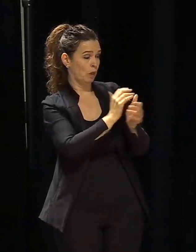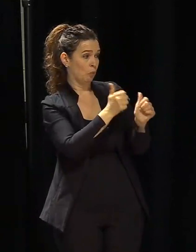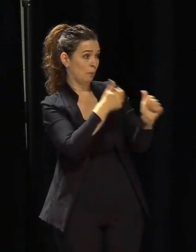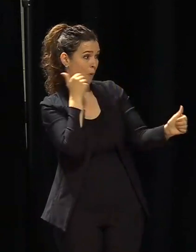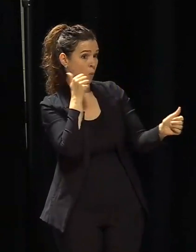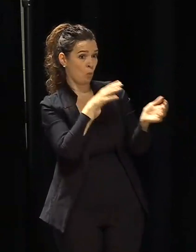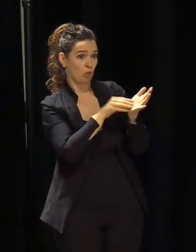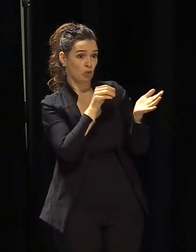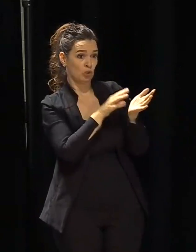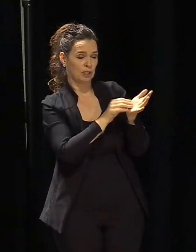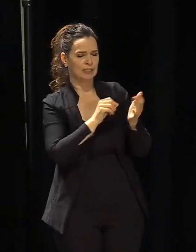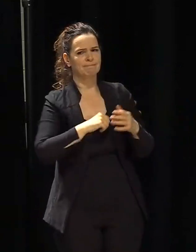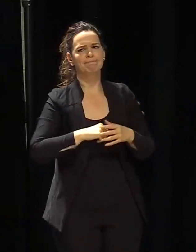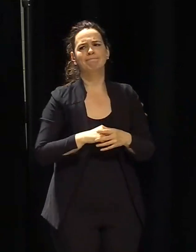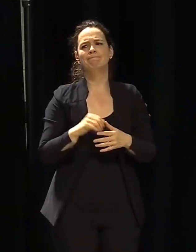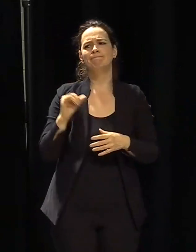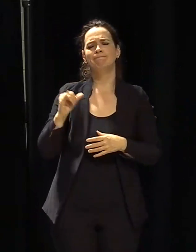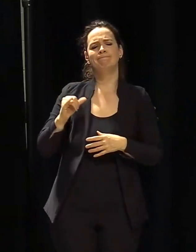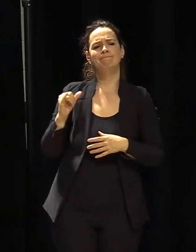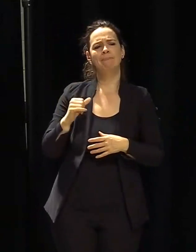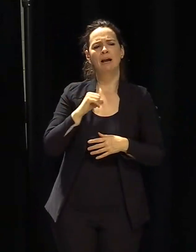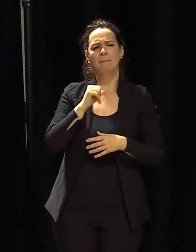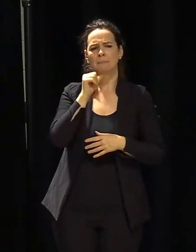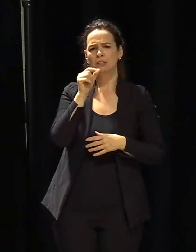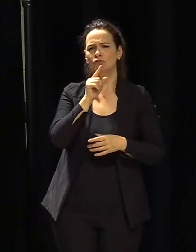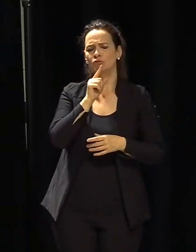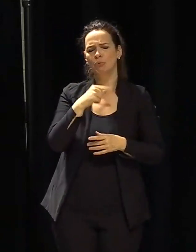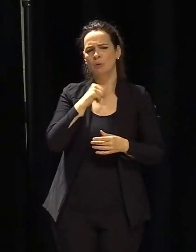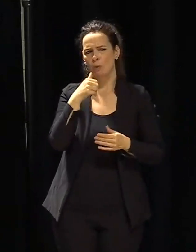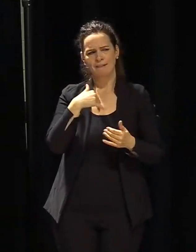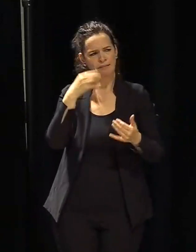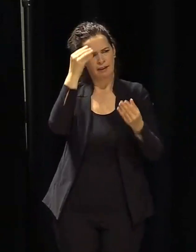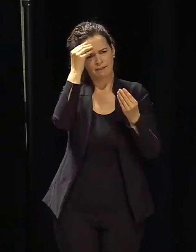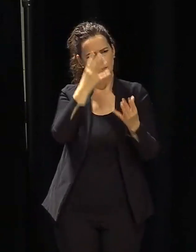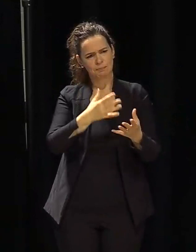overall, and again, I'm not here to shame people.